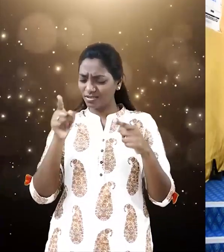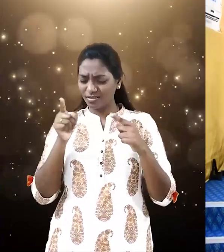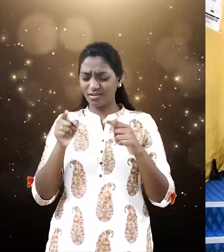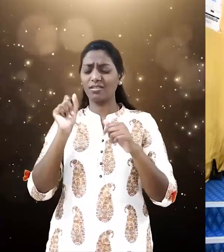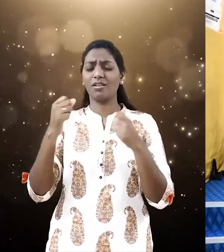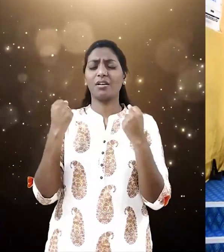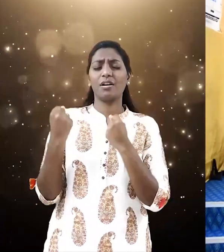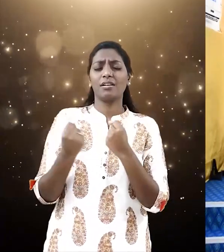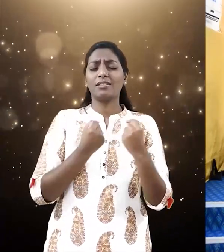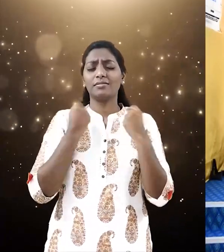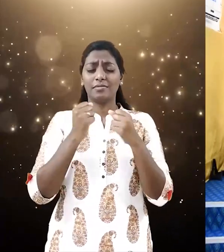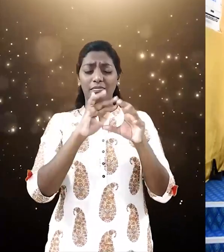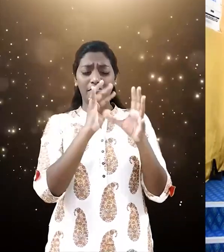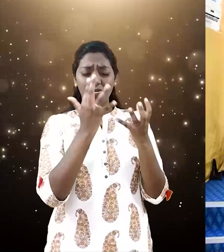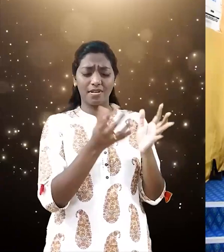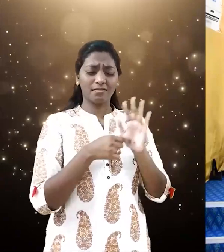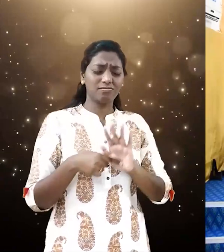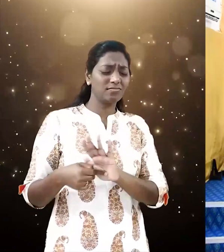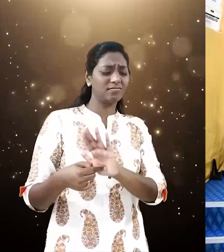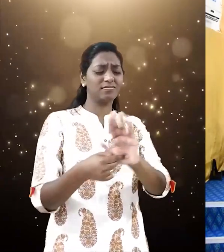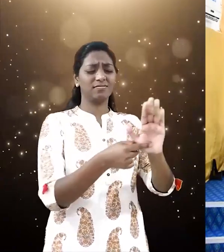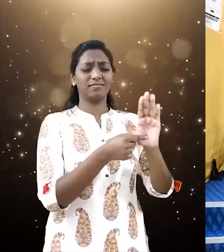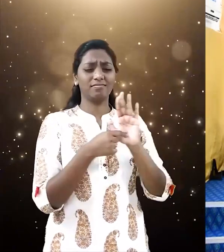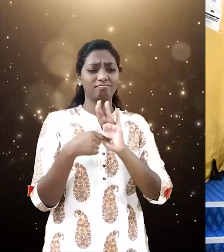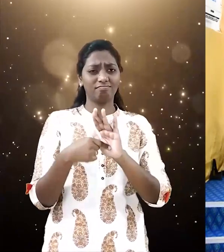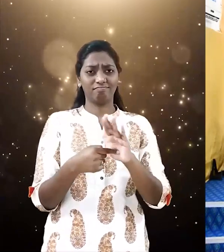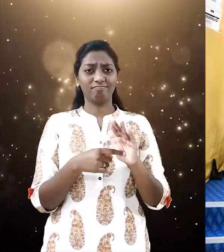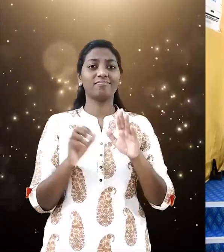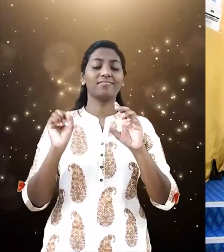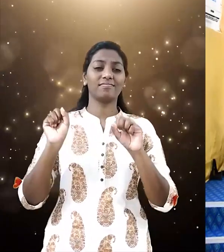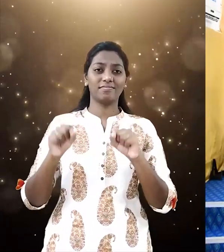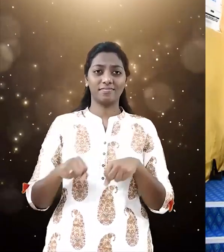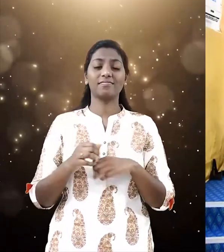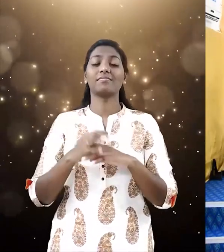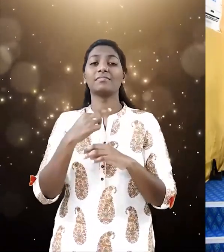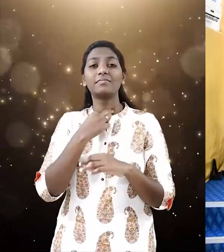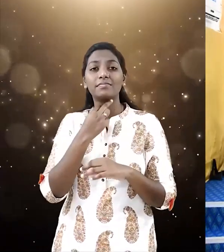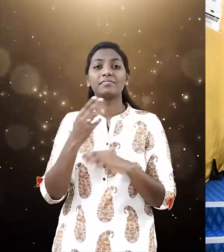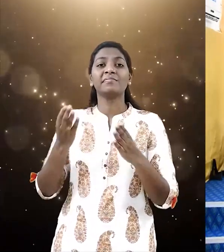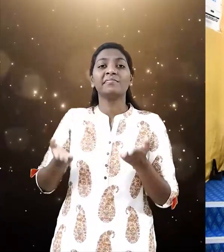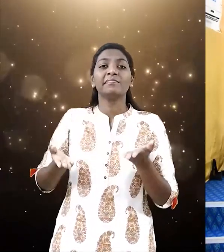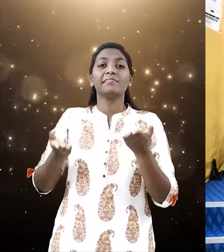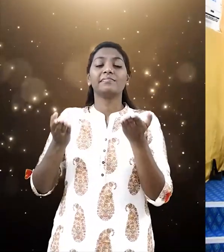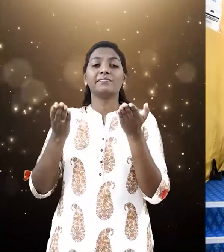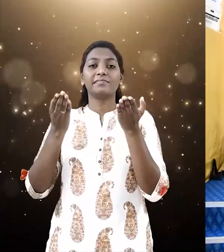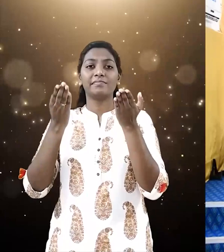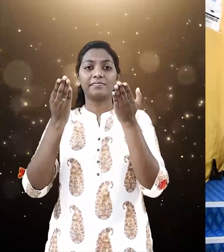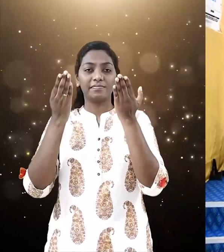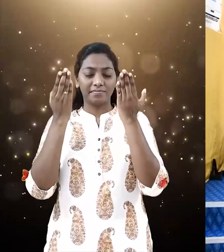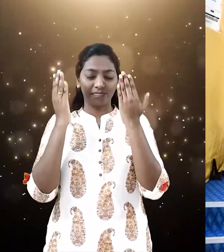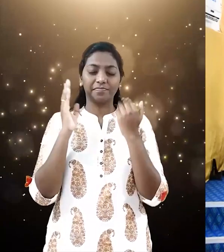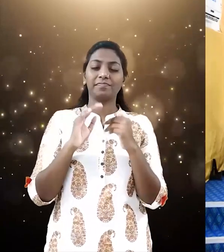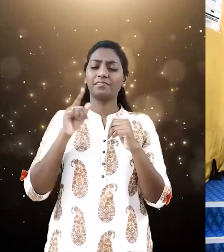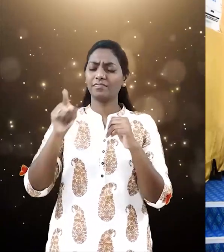magnificently, rule victorious, your power is shown throughout the